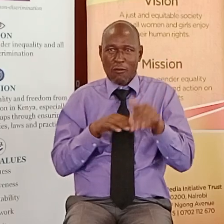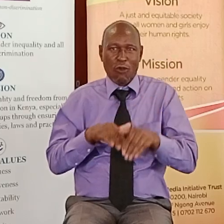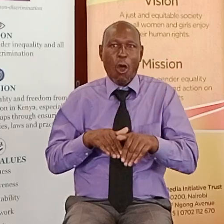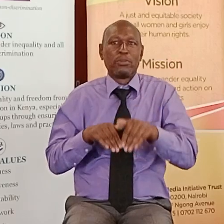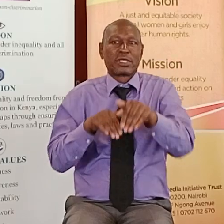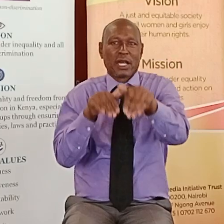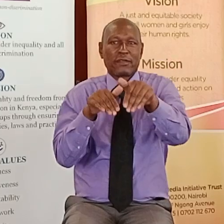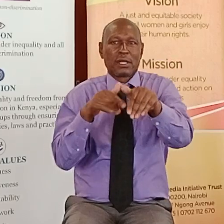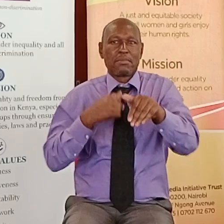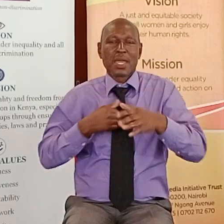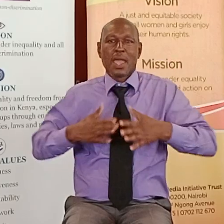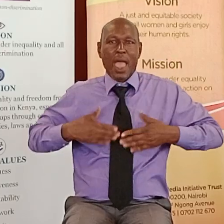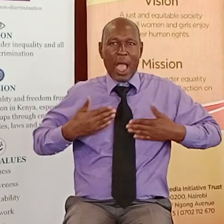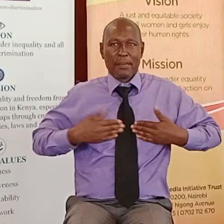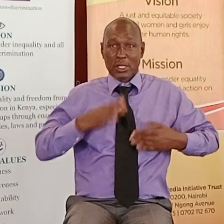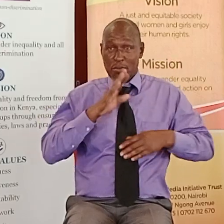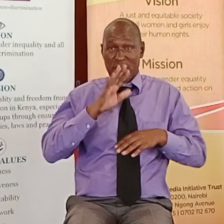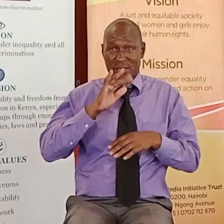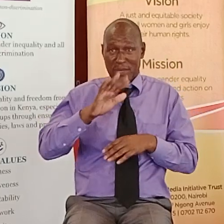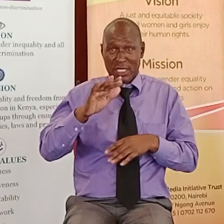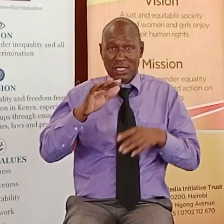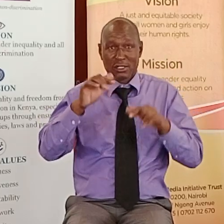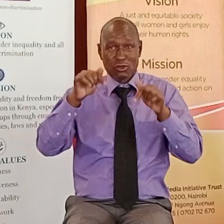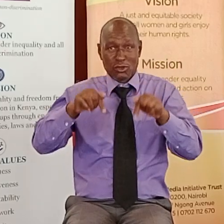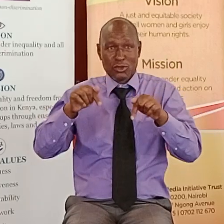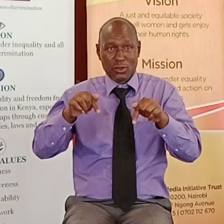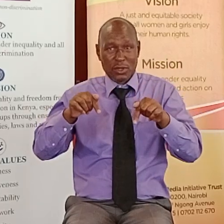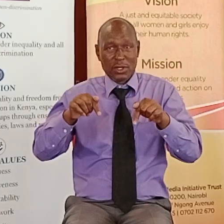delighted to be speaking to you this